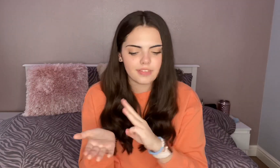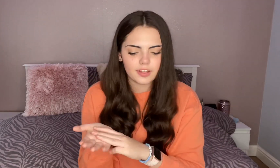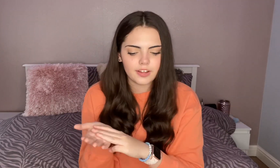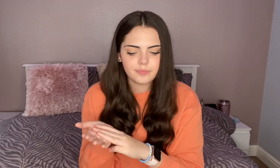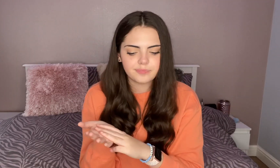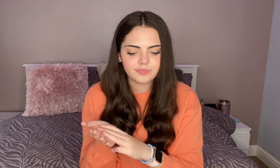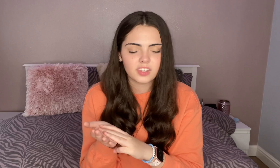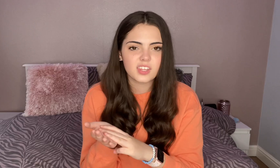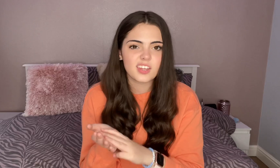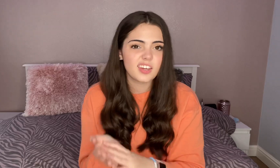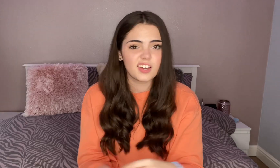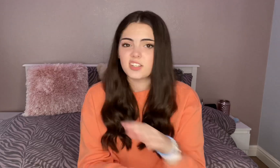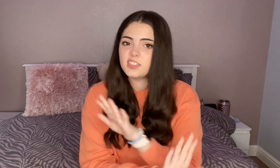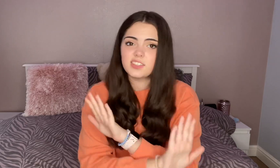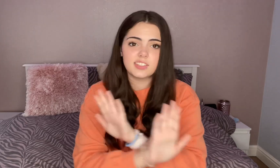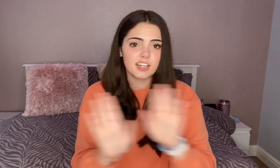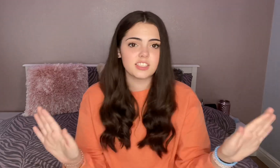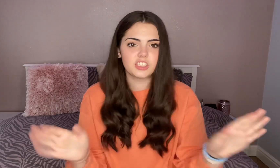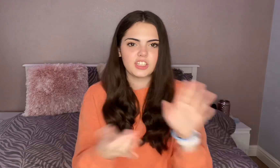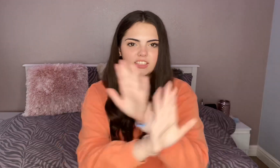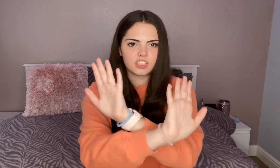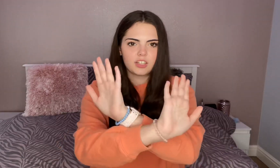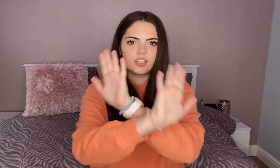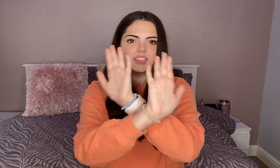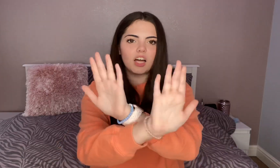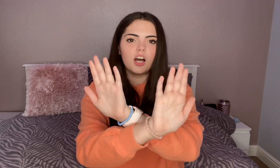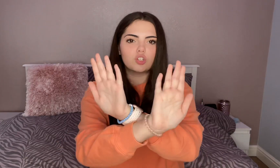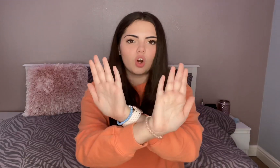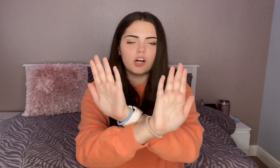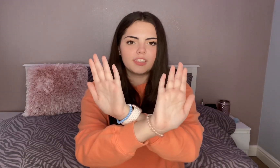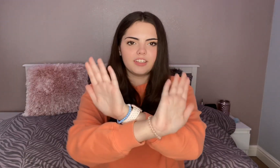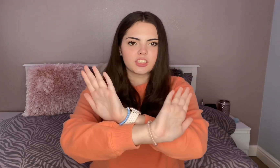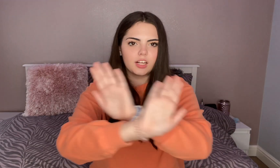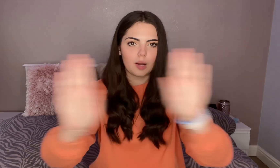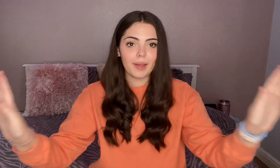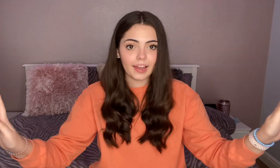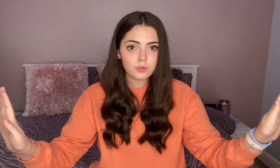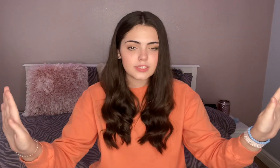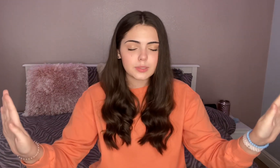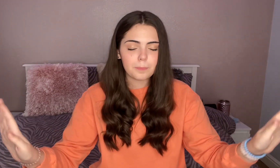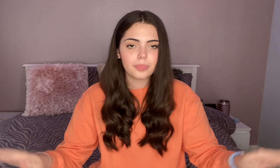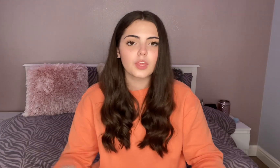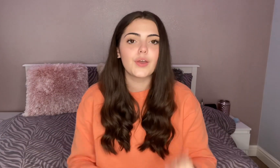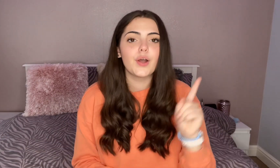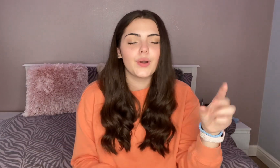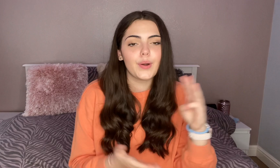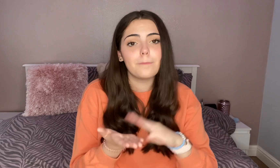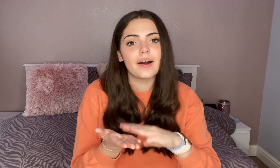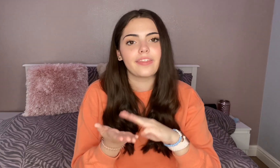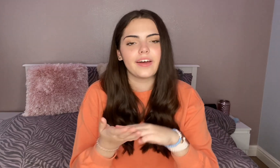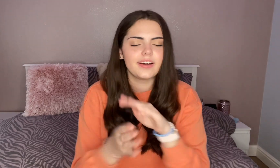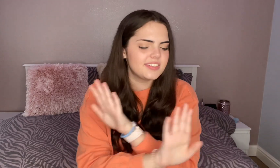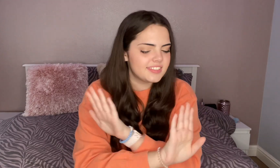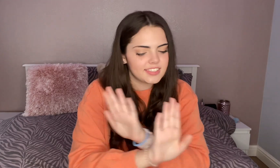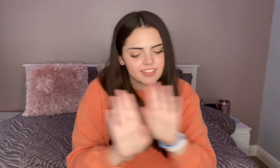mother doesn't, so your hand's just going to start across and then it's going to come out. Her mother